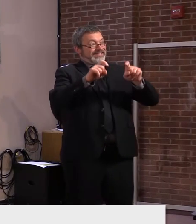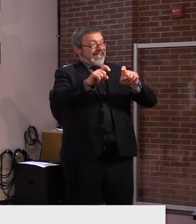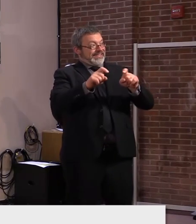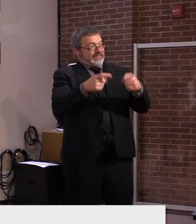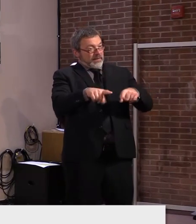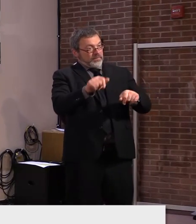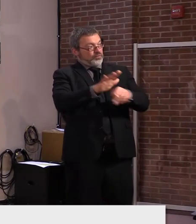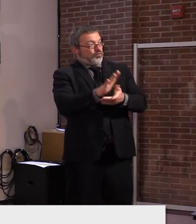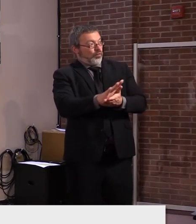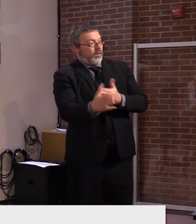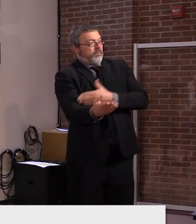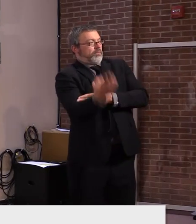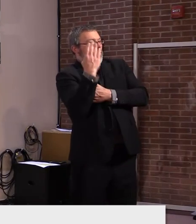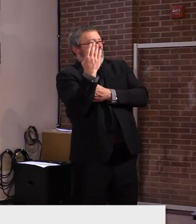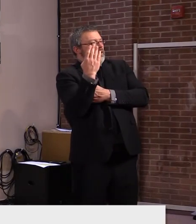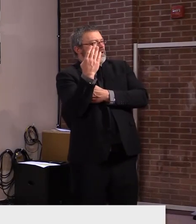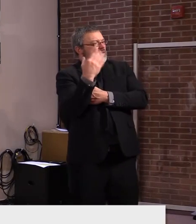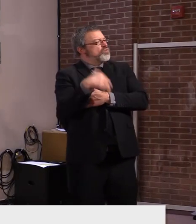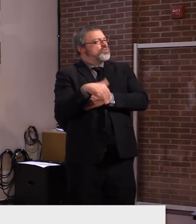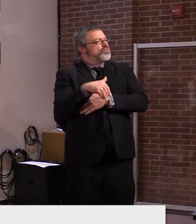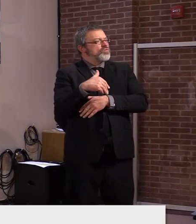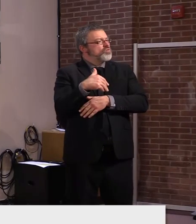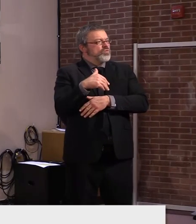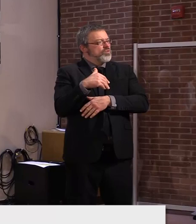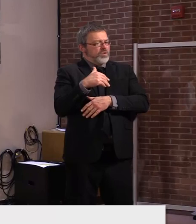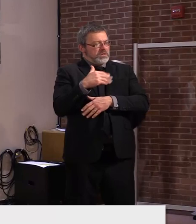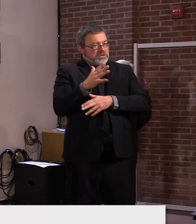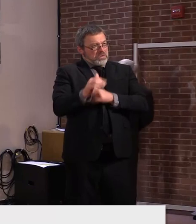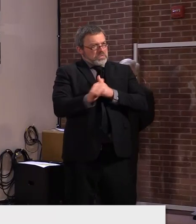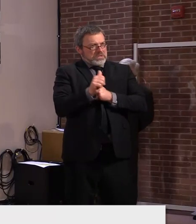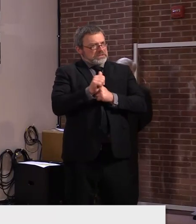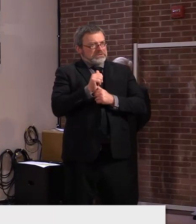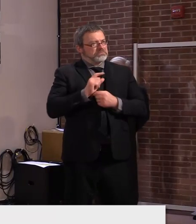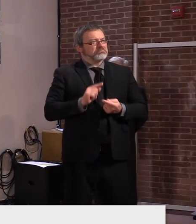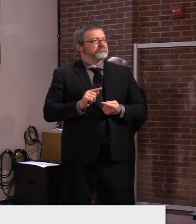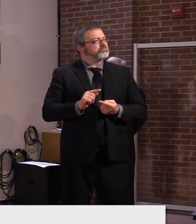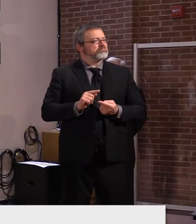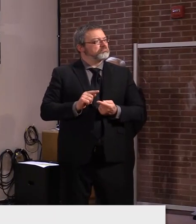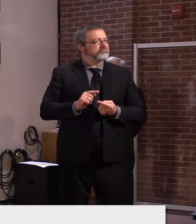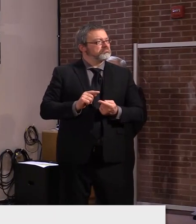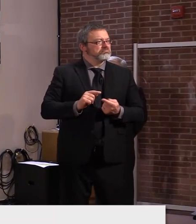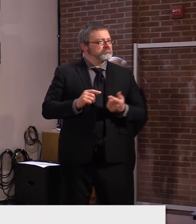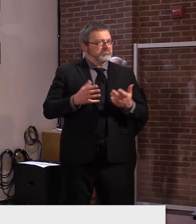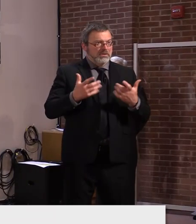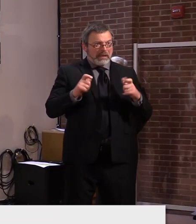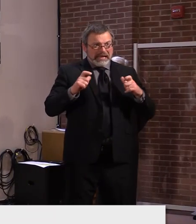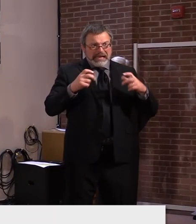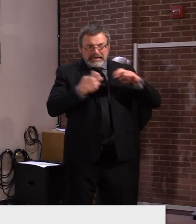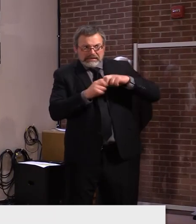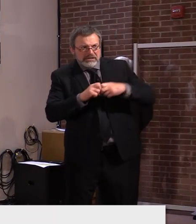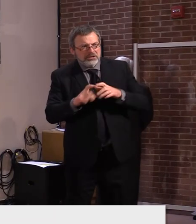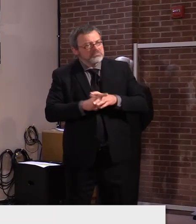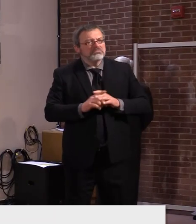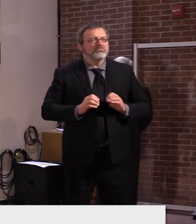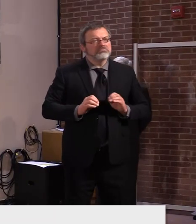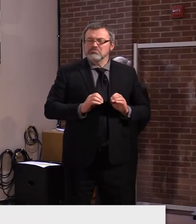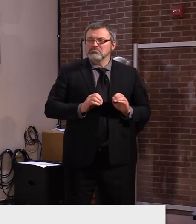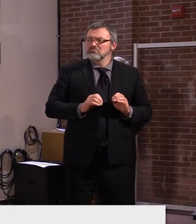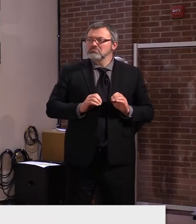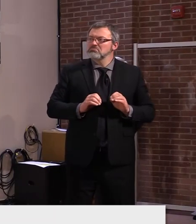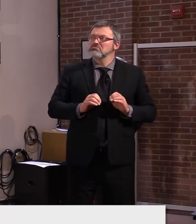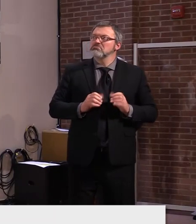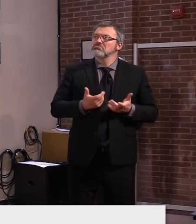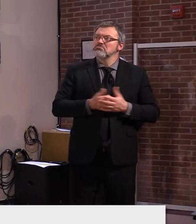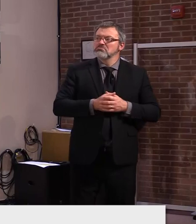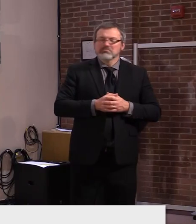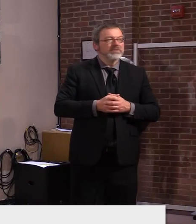relatively low risk in that we typically don't see a lot of spread, those exposure situations could look very different in a